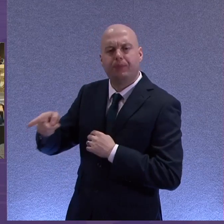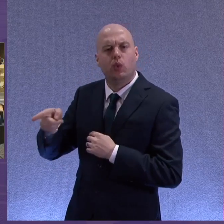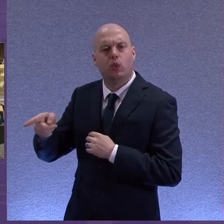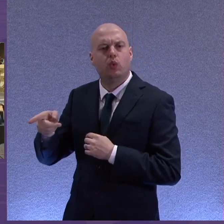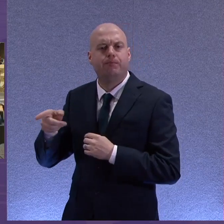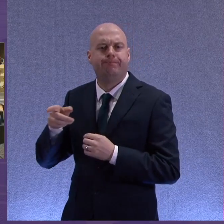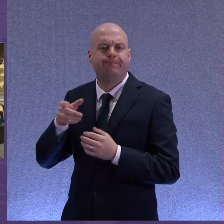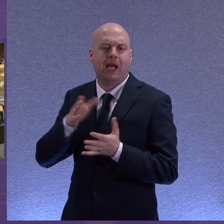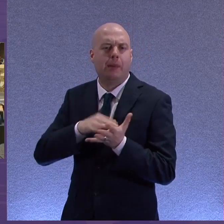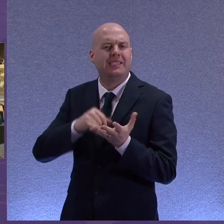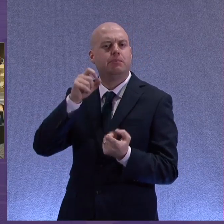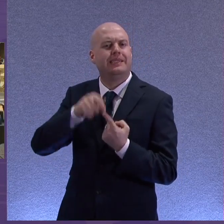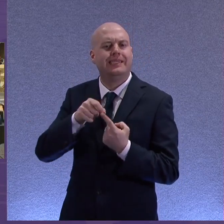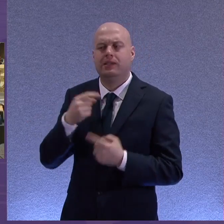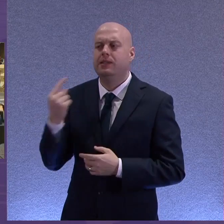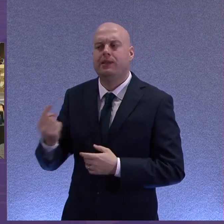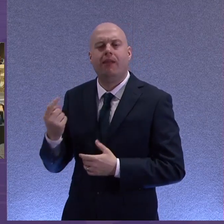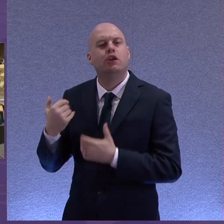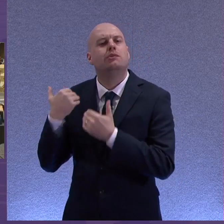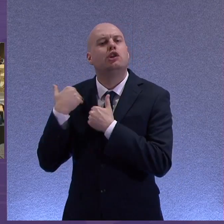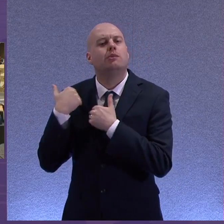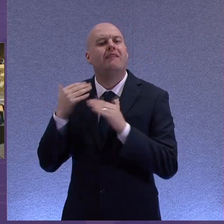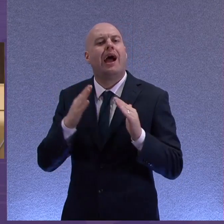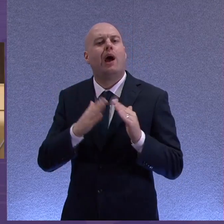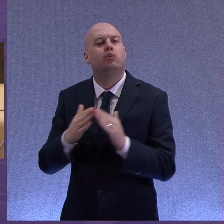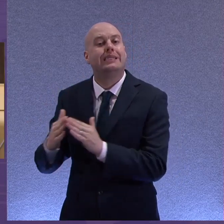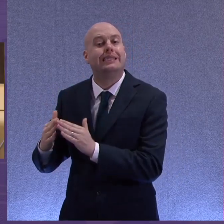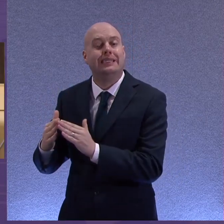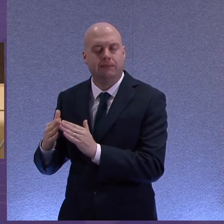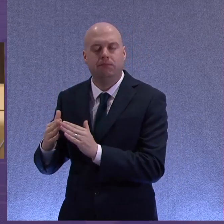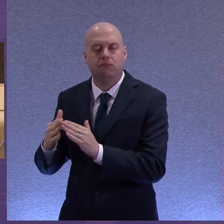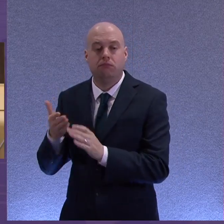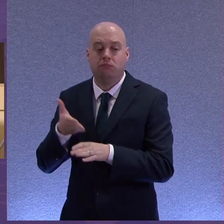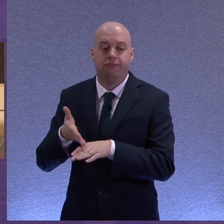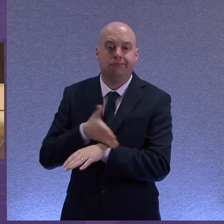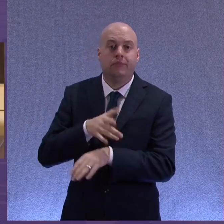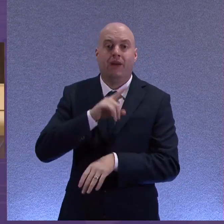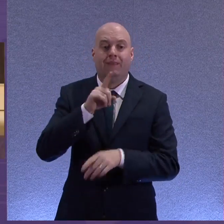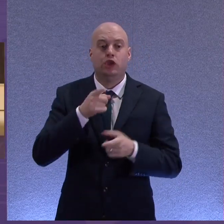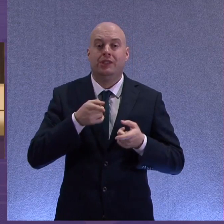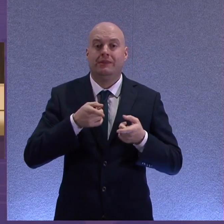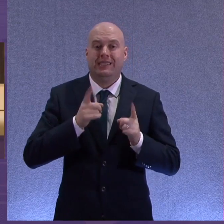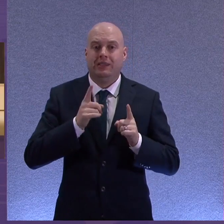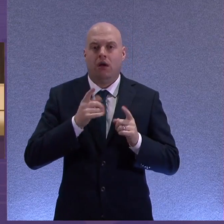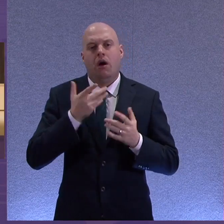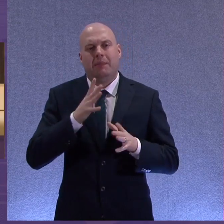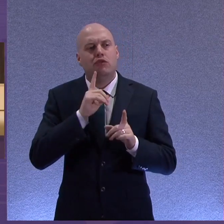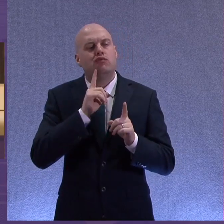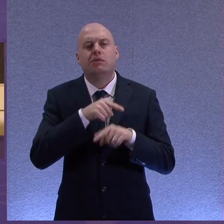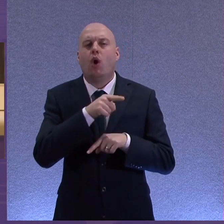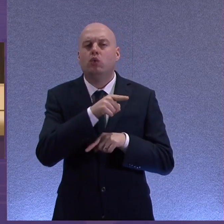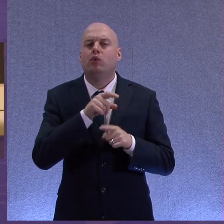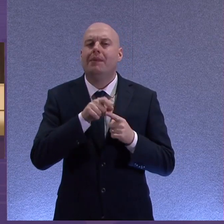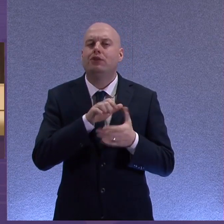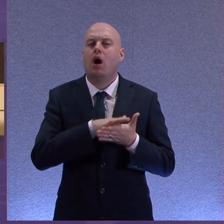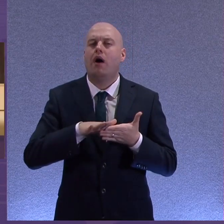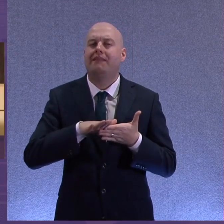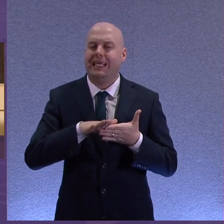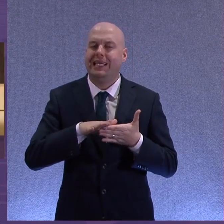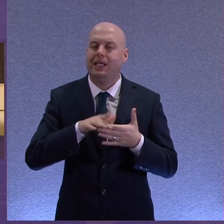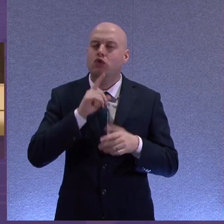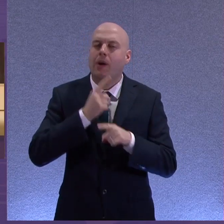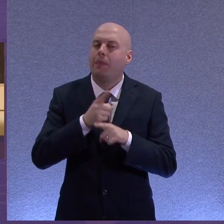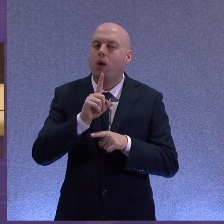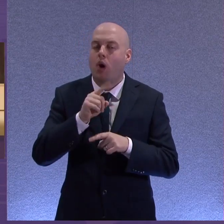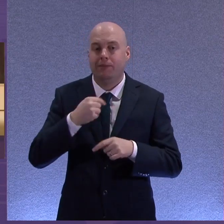to the First Minister for her statement that there should be no evictions in answer to Patrick Harvey. Well, will the Government actually legislate for no evictions?